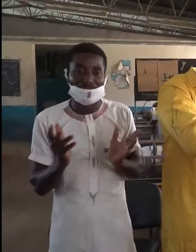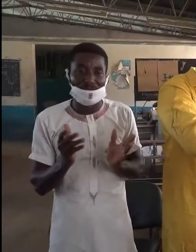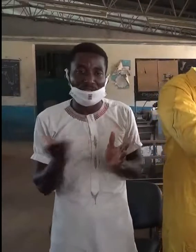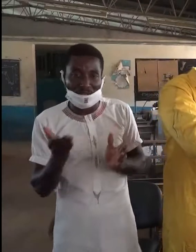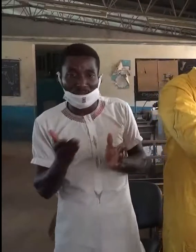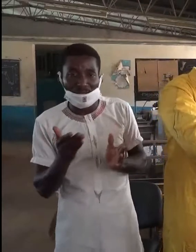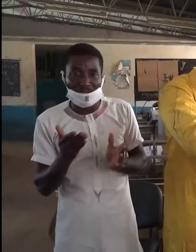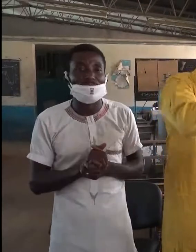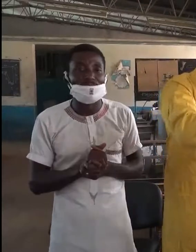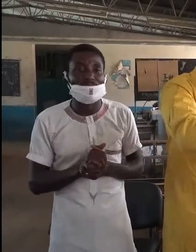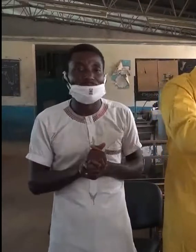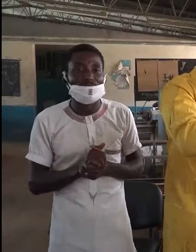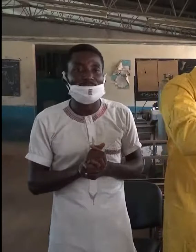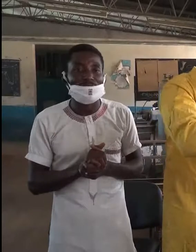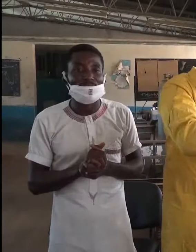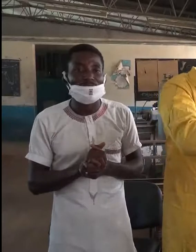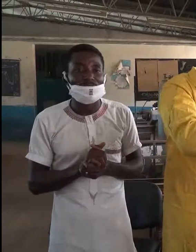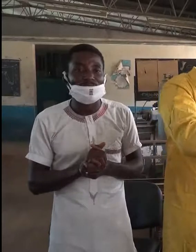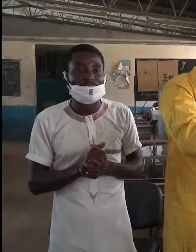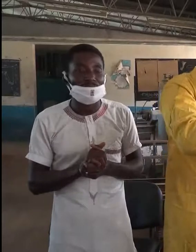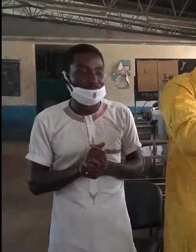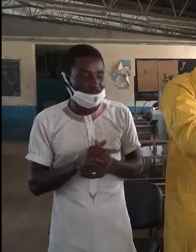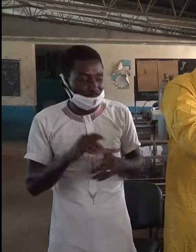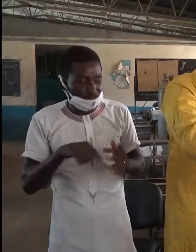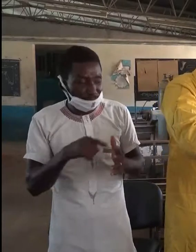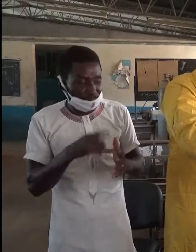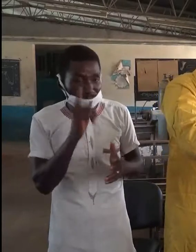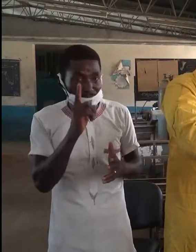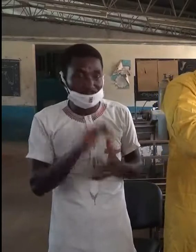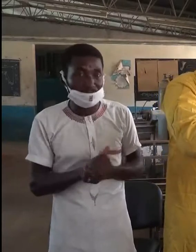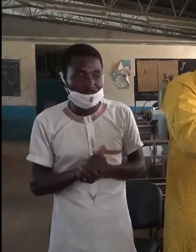care need to be taken. I've drilled one.